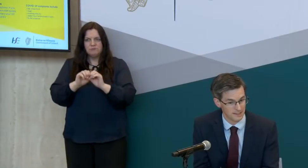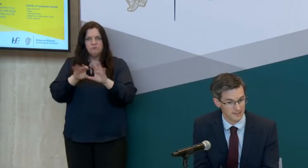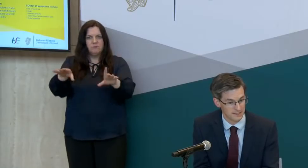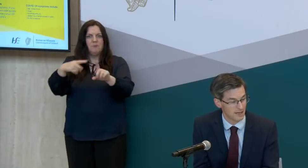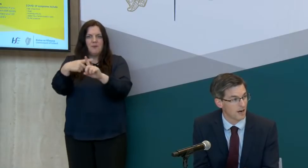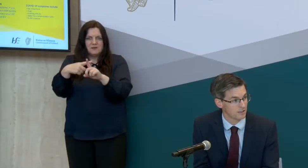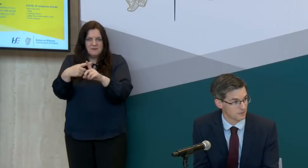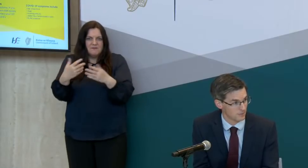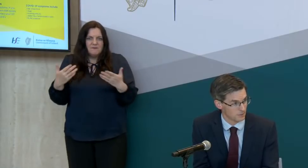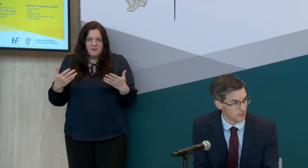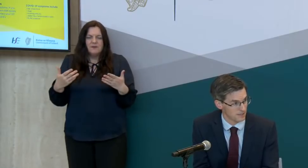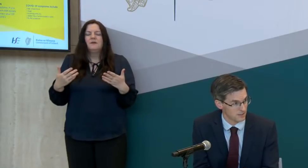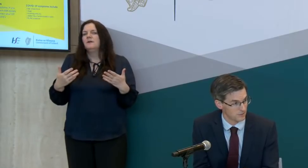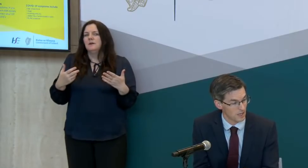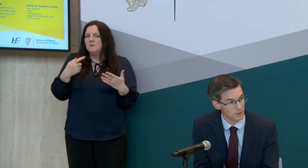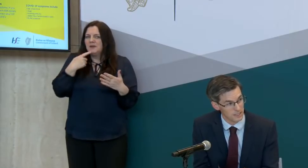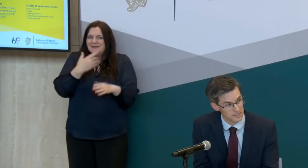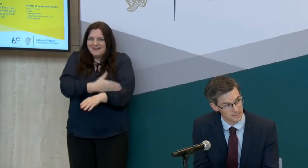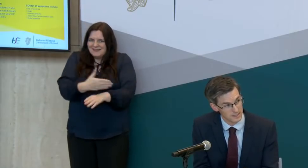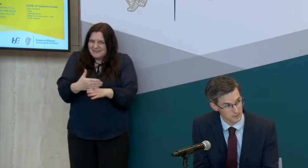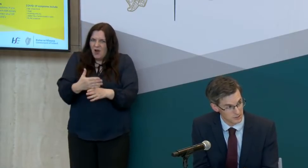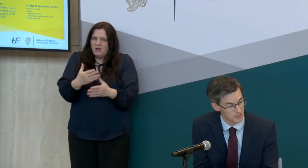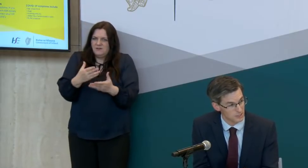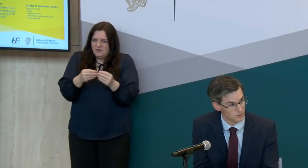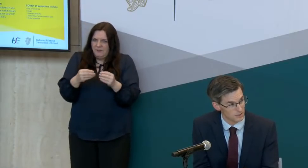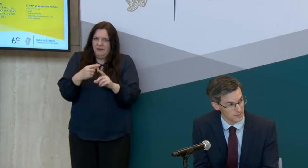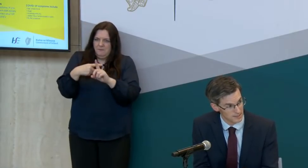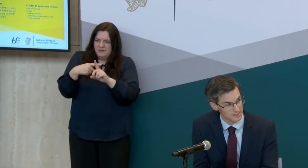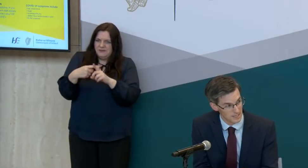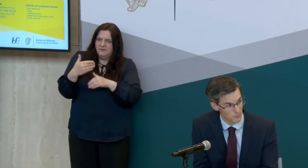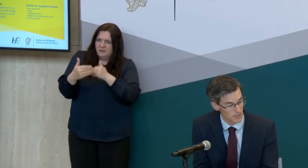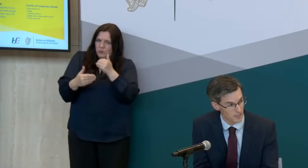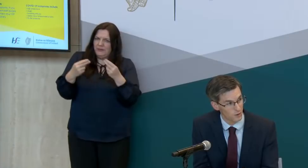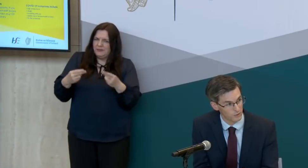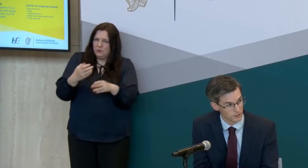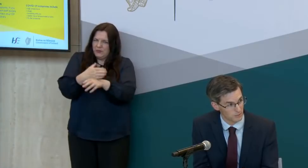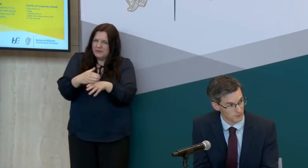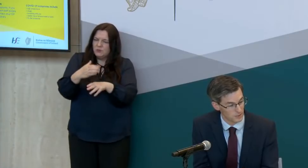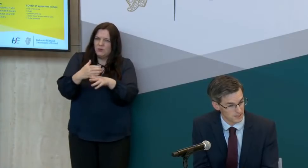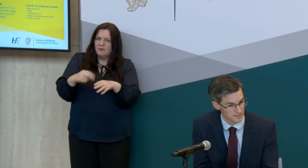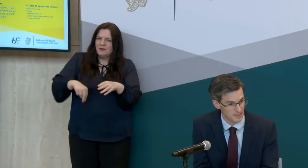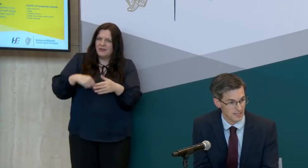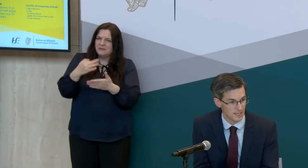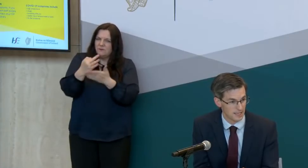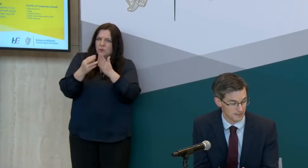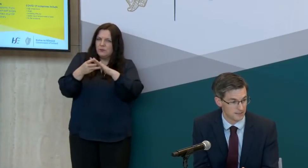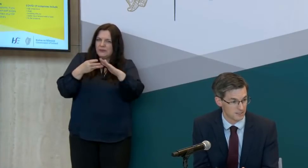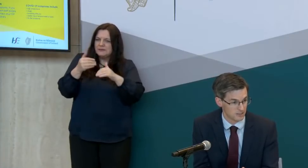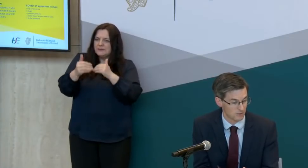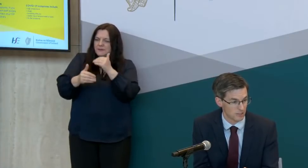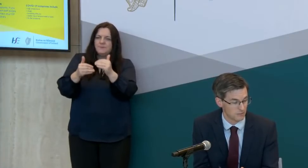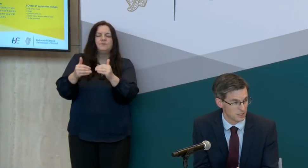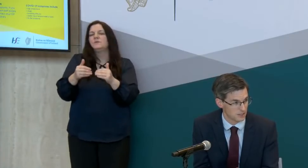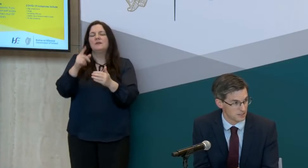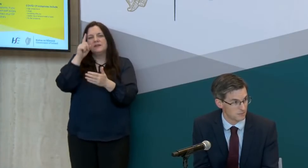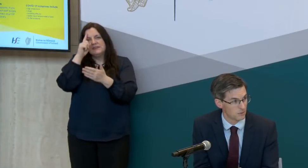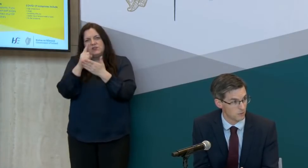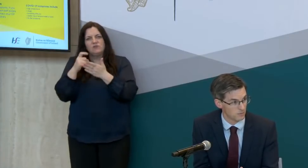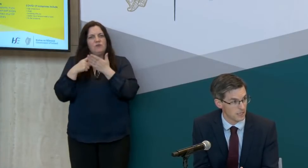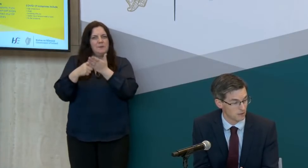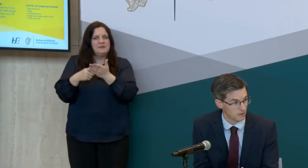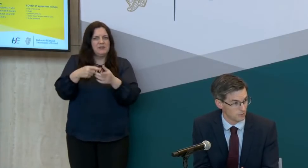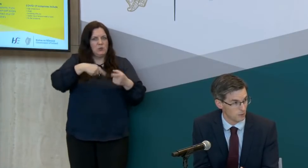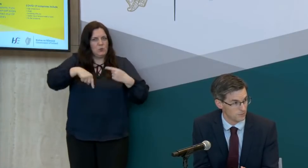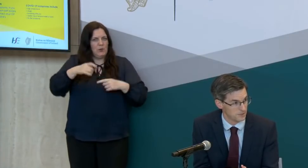is the start of something positive, and we need to see it continue in the same way over the coming weeks. And the decisions or recommendations that